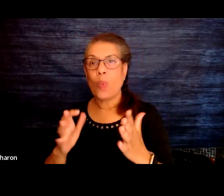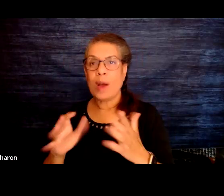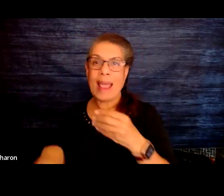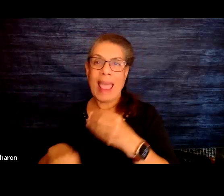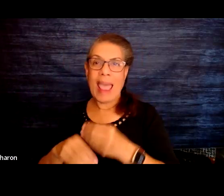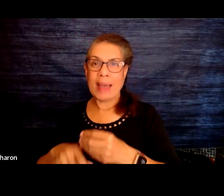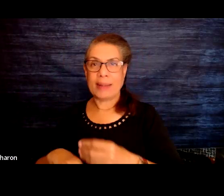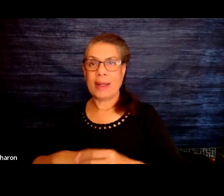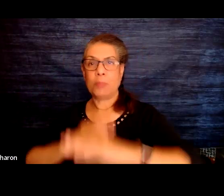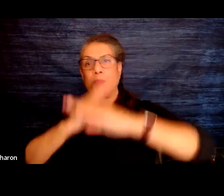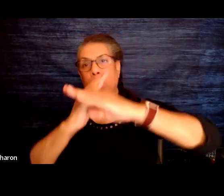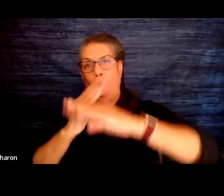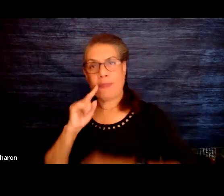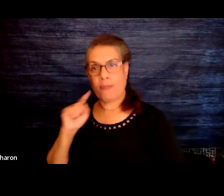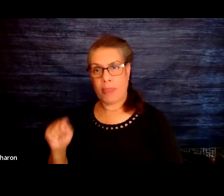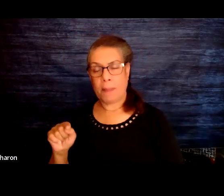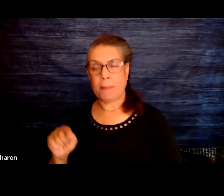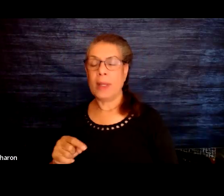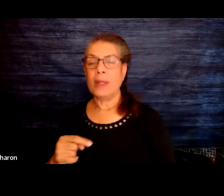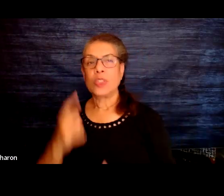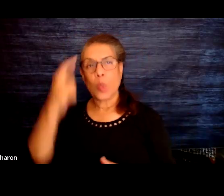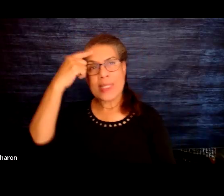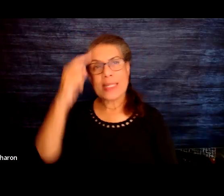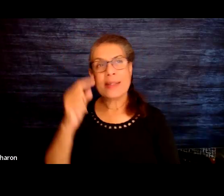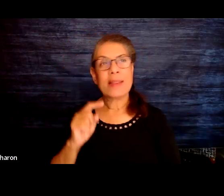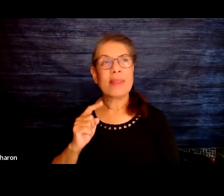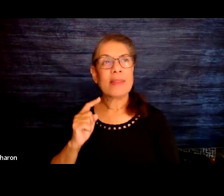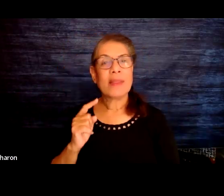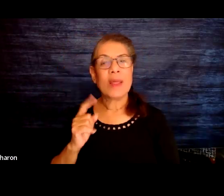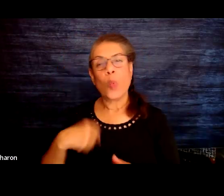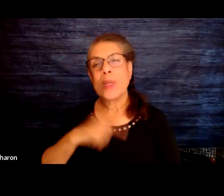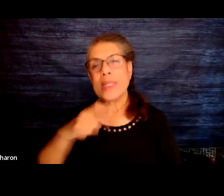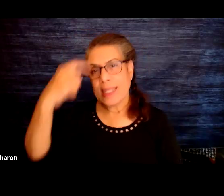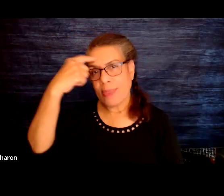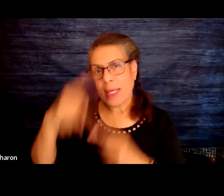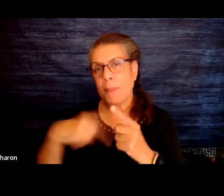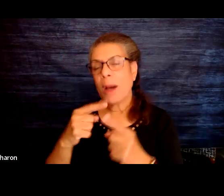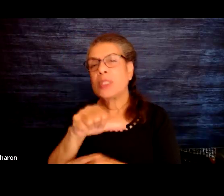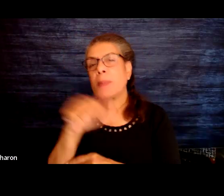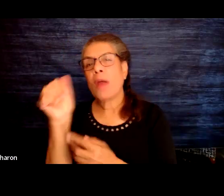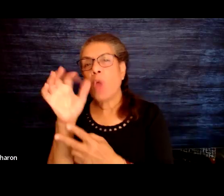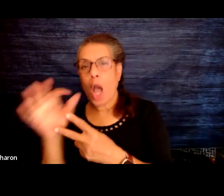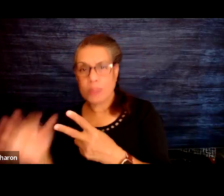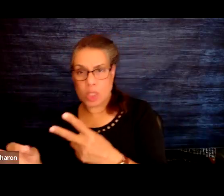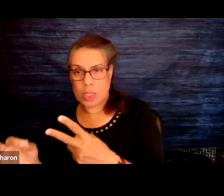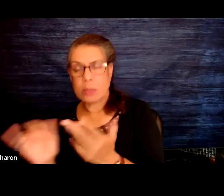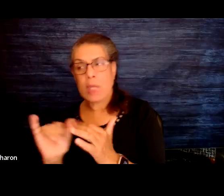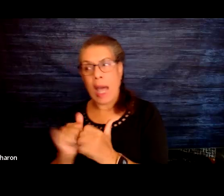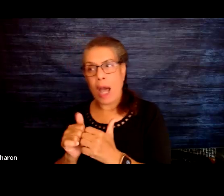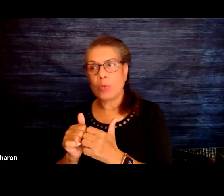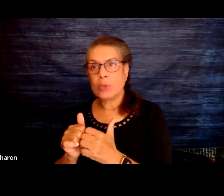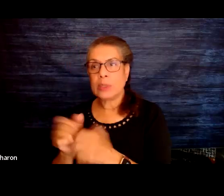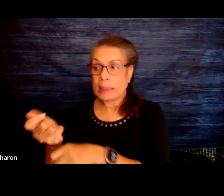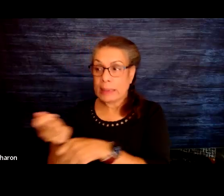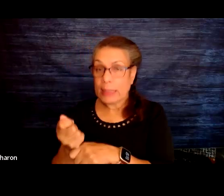So we would like to think about some alternative proposals for alternative ed down the road, to think about how we can engage them and